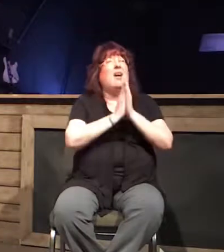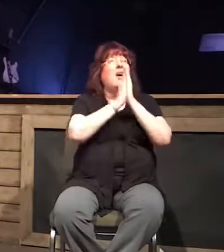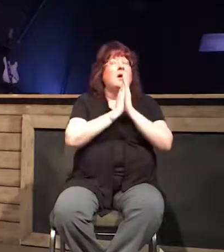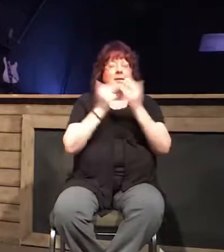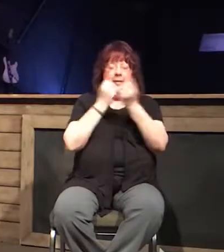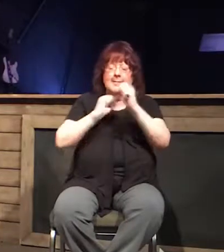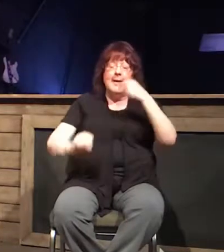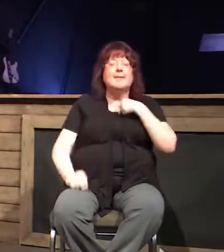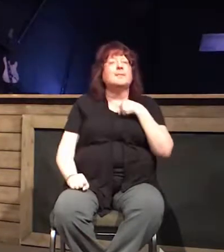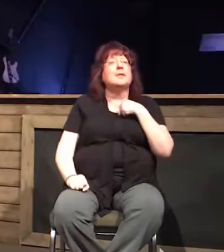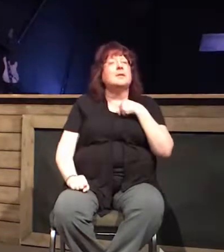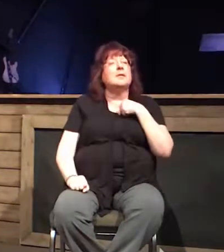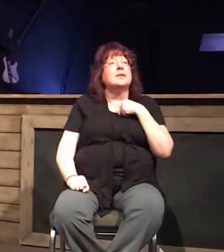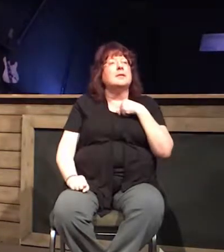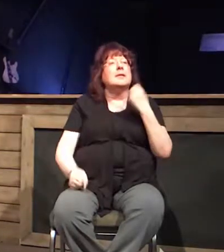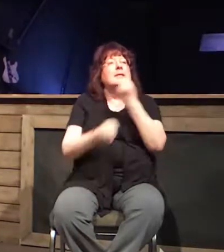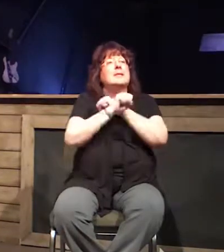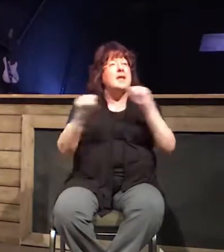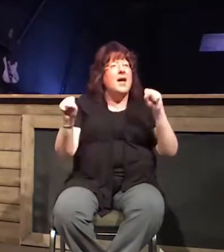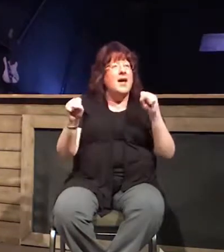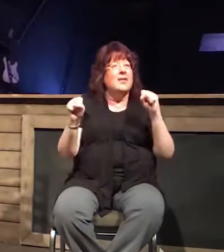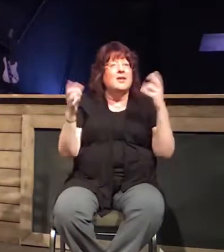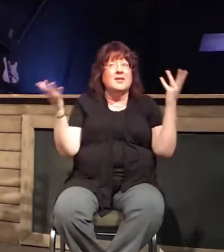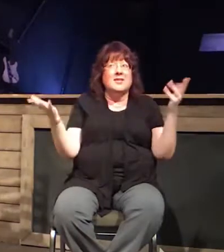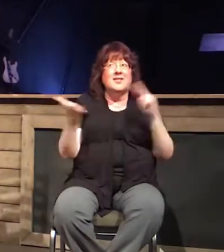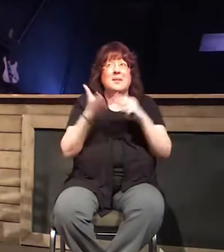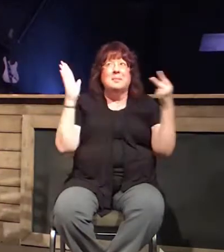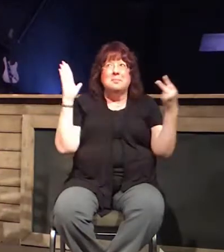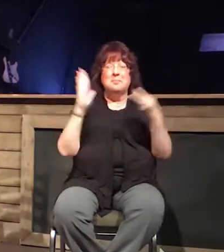he rescued me. He saved me." The word "saved" means